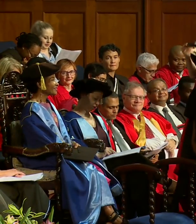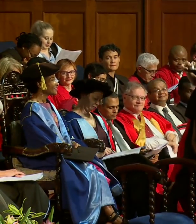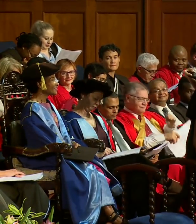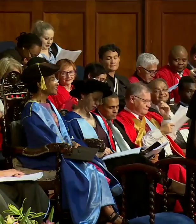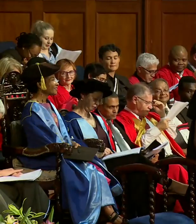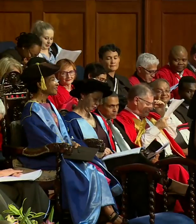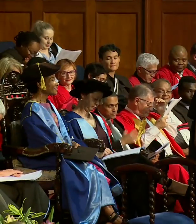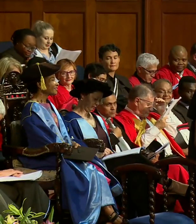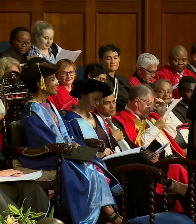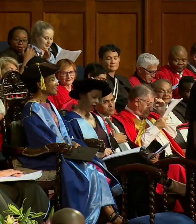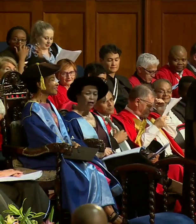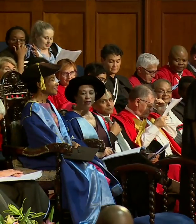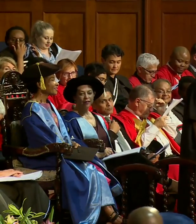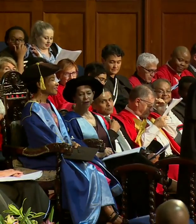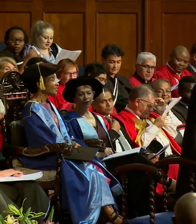Sifiso Madunganda.